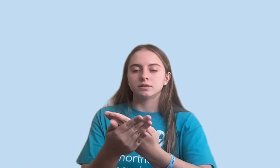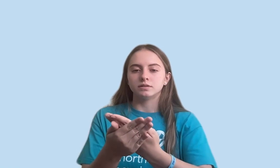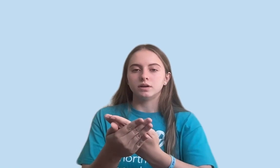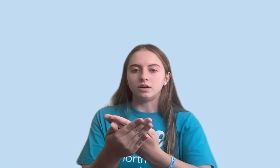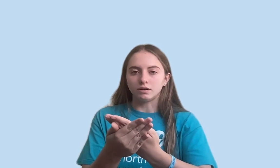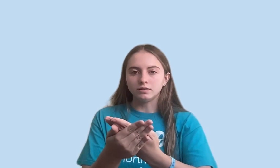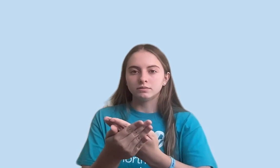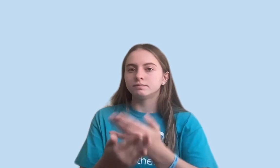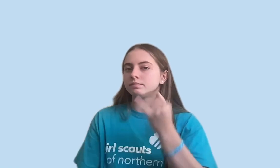All.